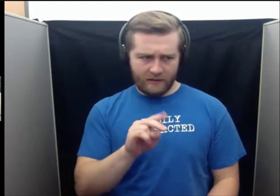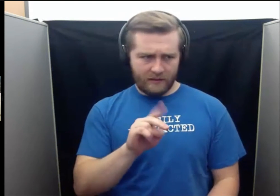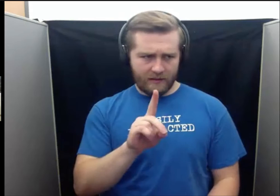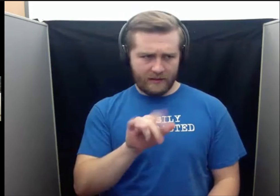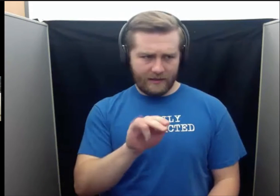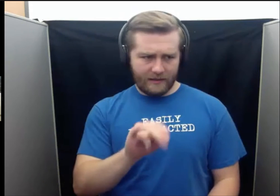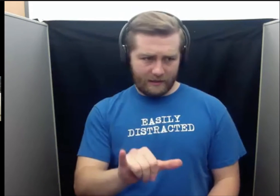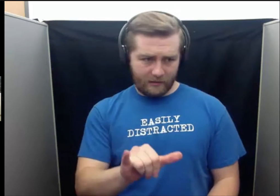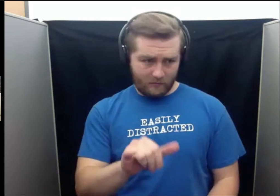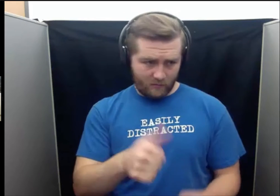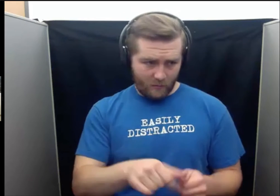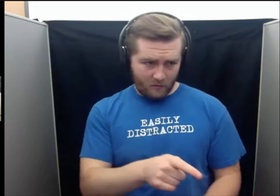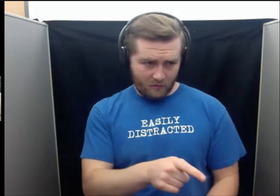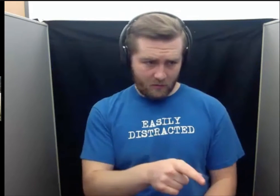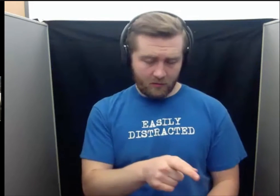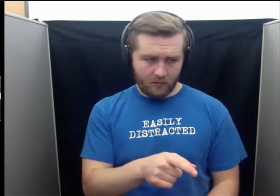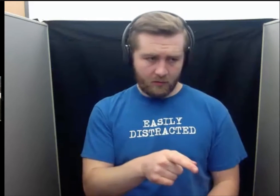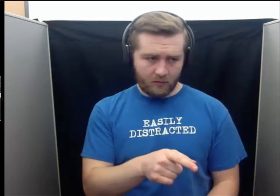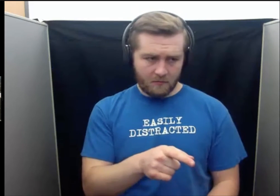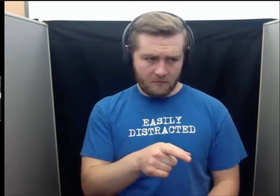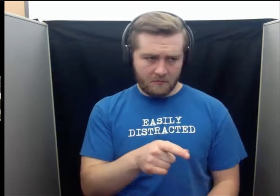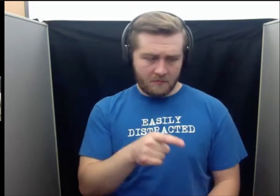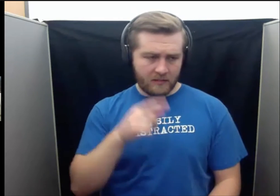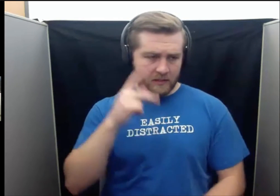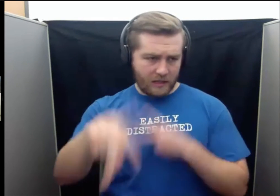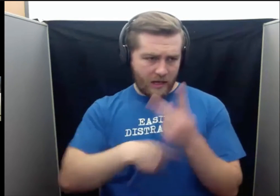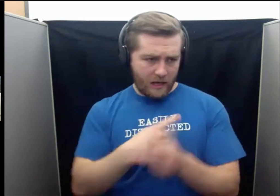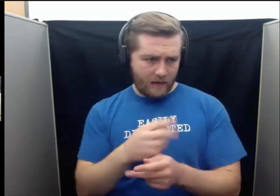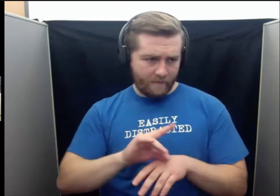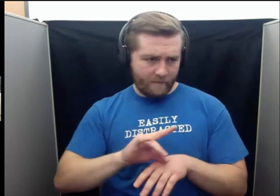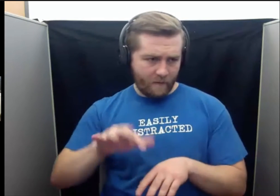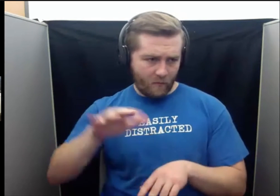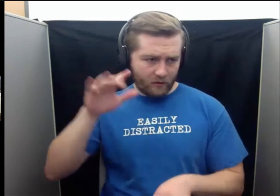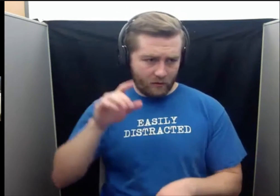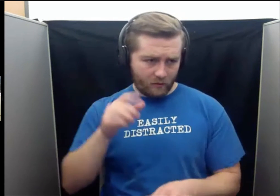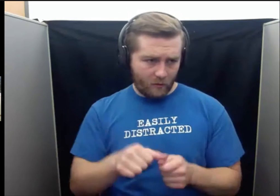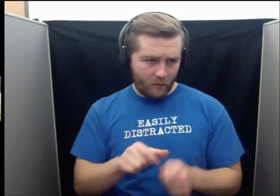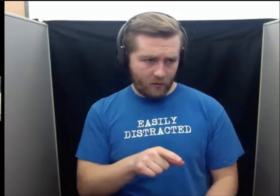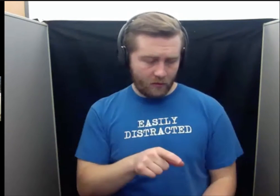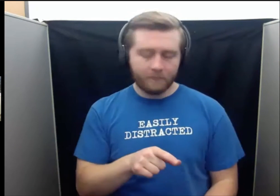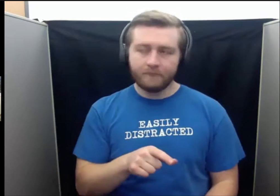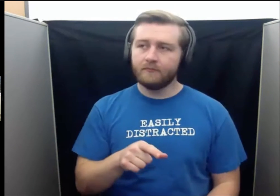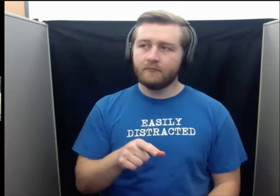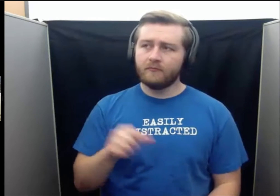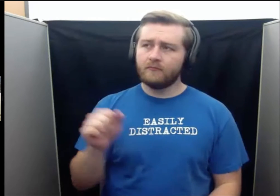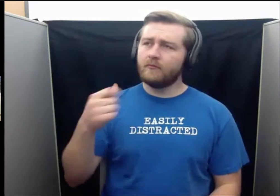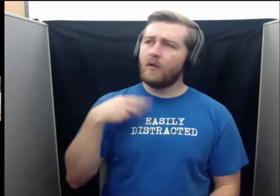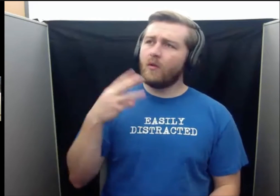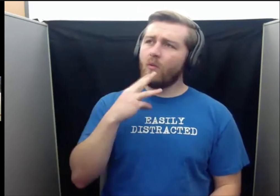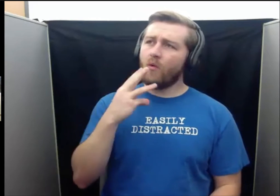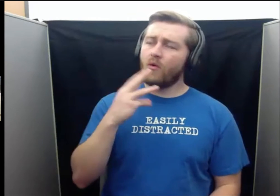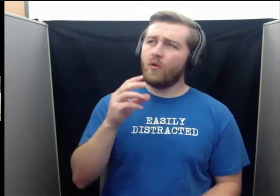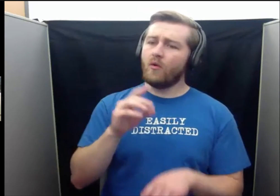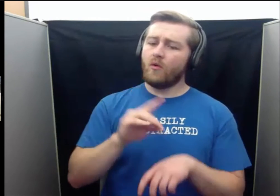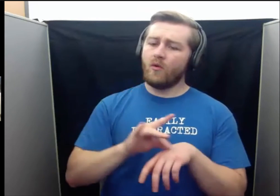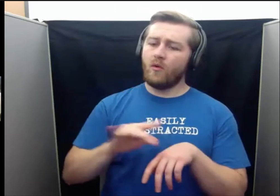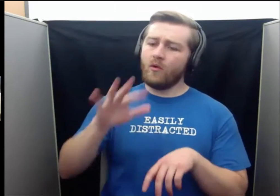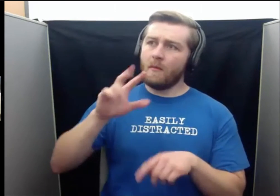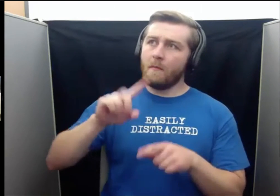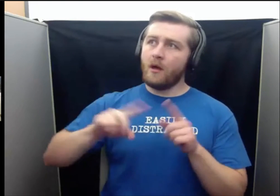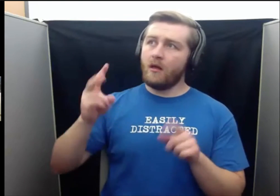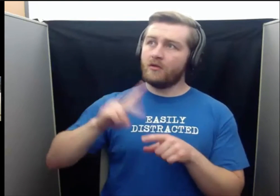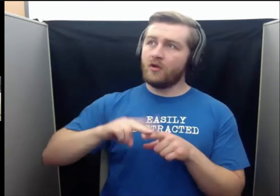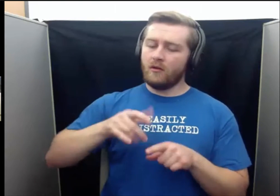Desalination. One method used evaporation. Remember what that was? The water evaporates and the salt stays.